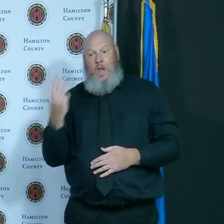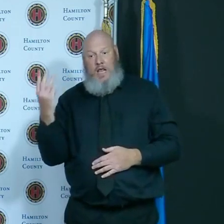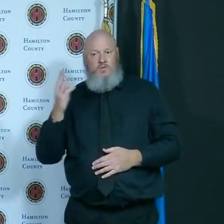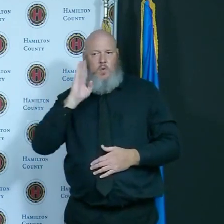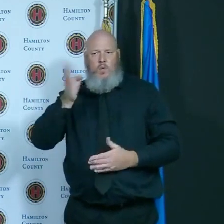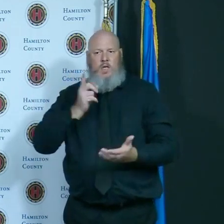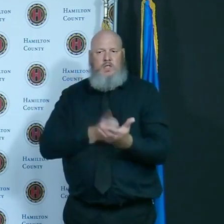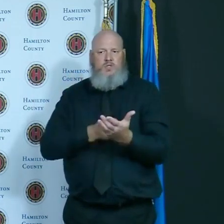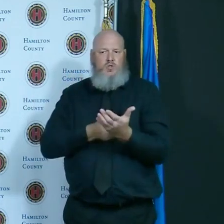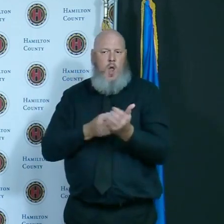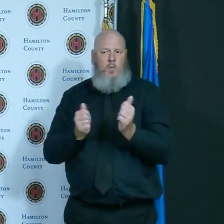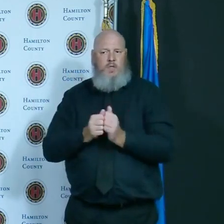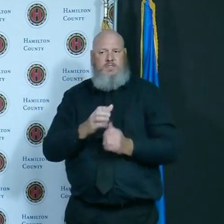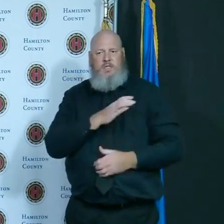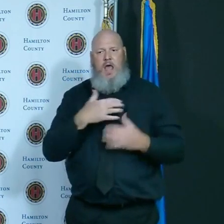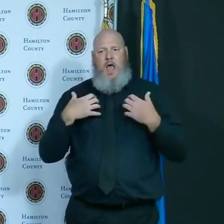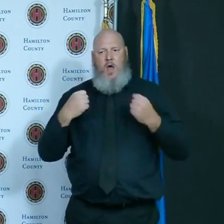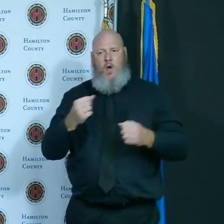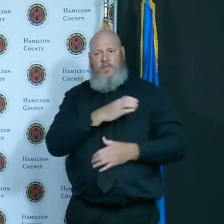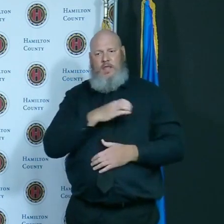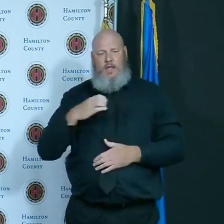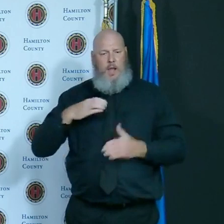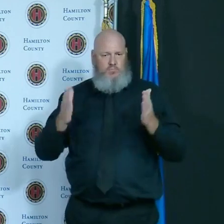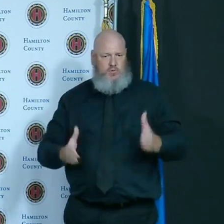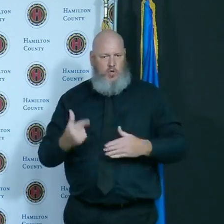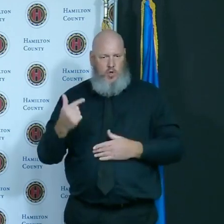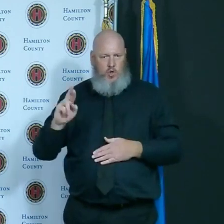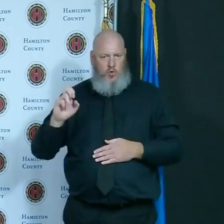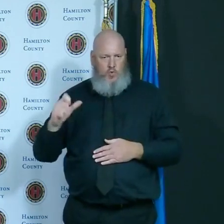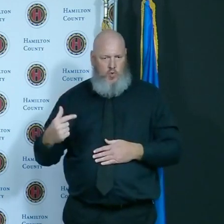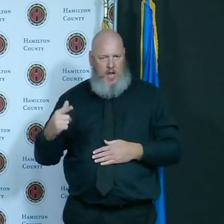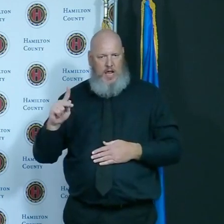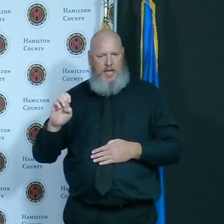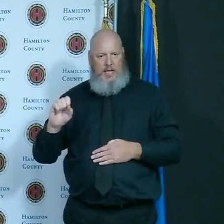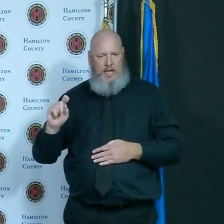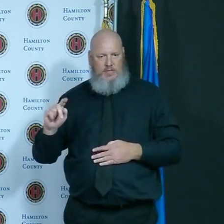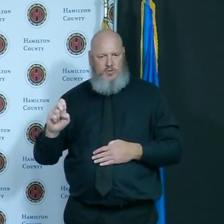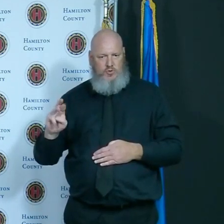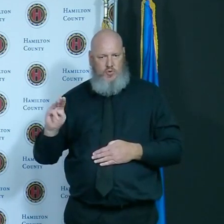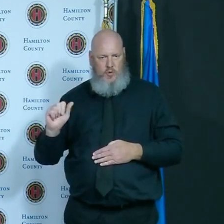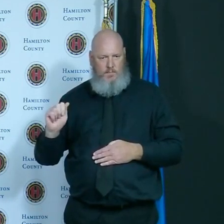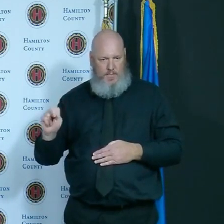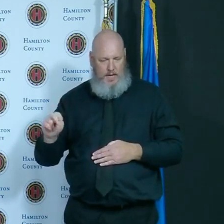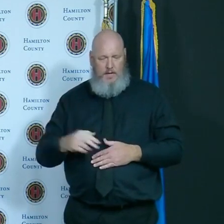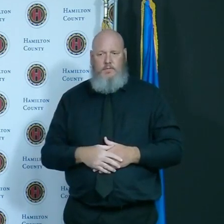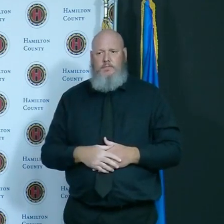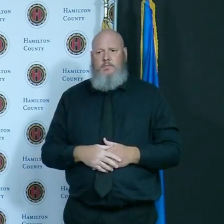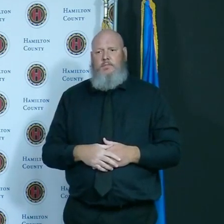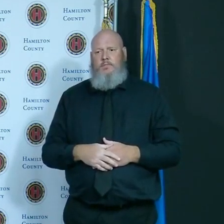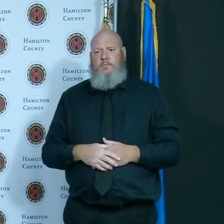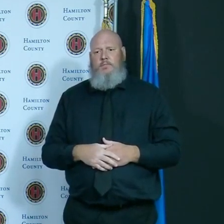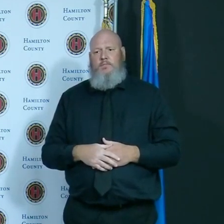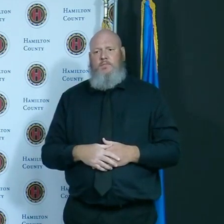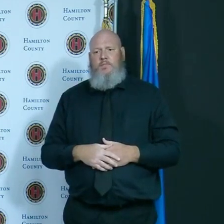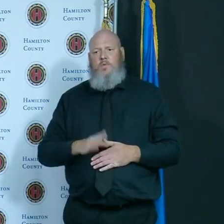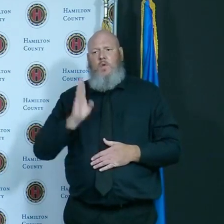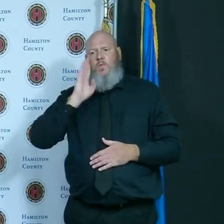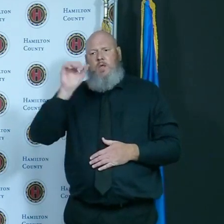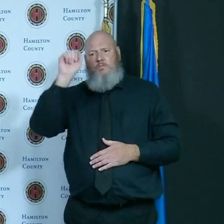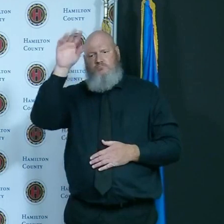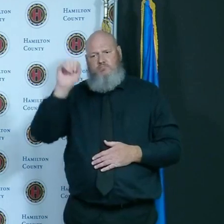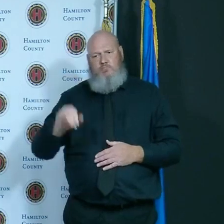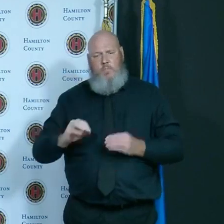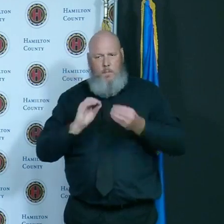Wednesday to further expound on what the questions you're asking, but also the numbers. And we'll have more demographic